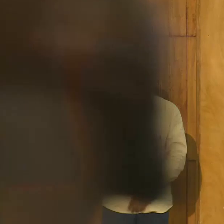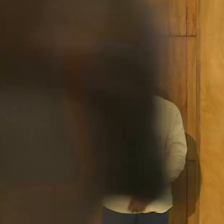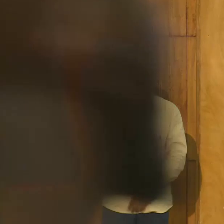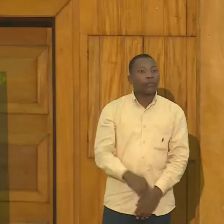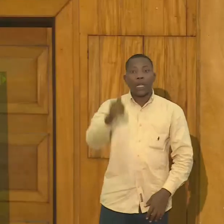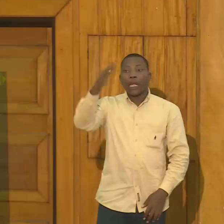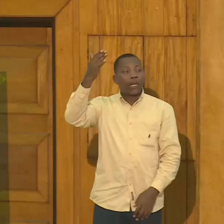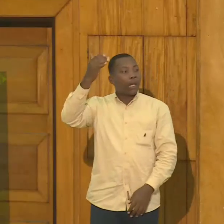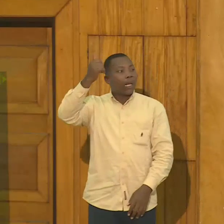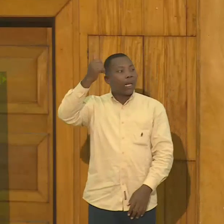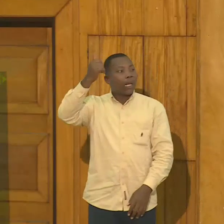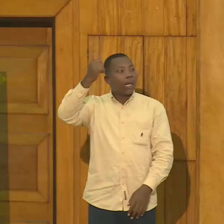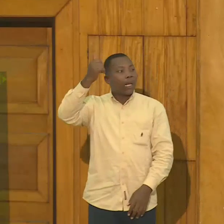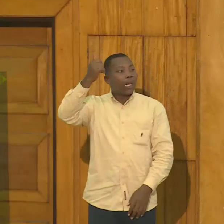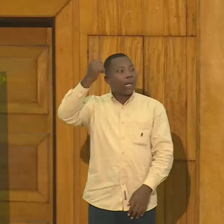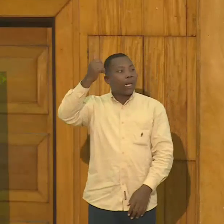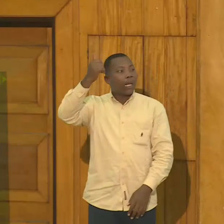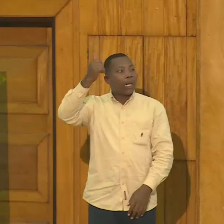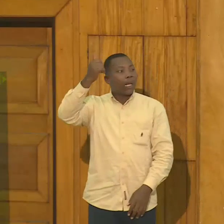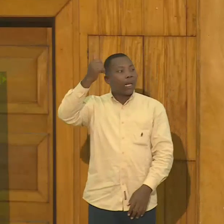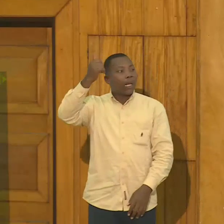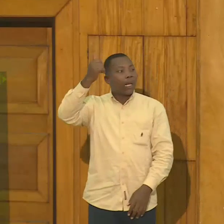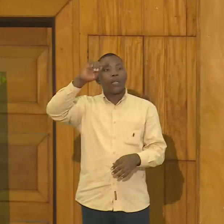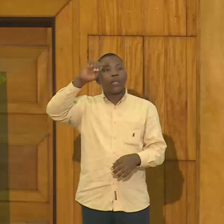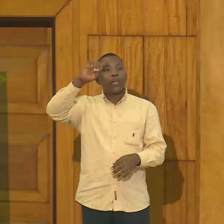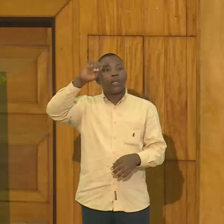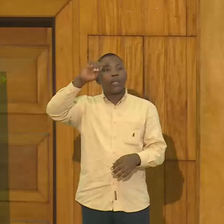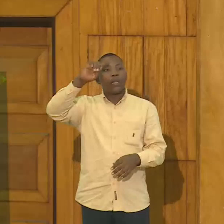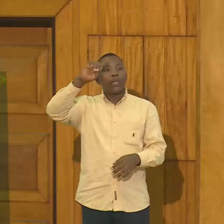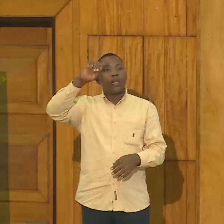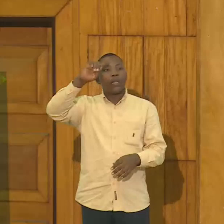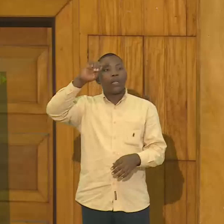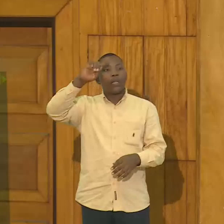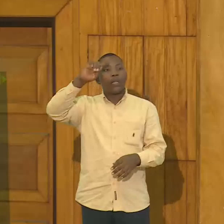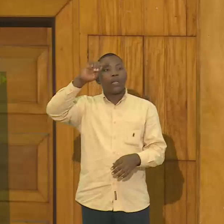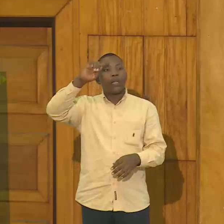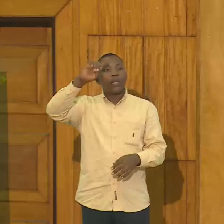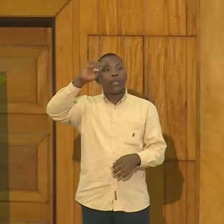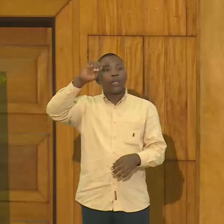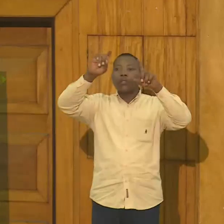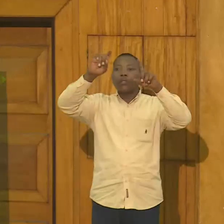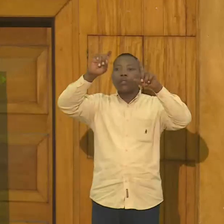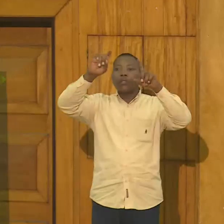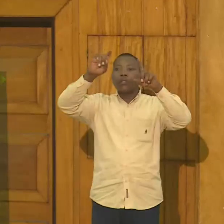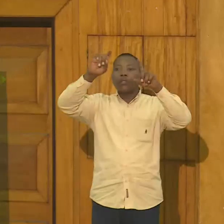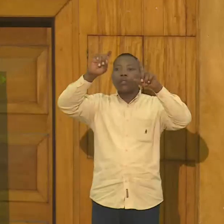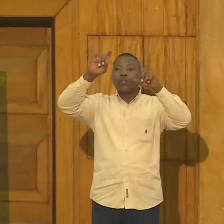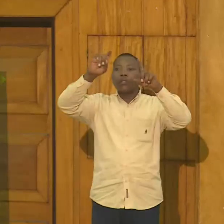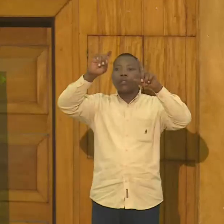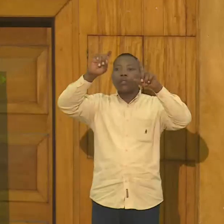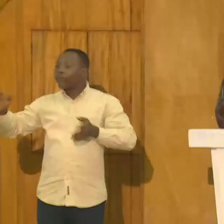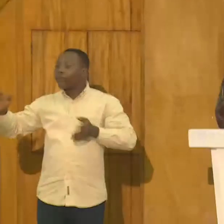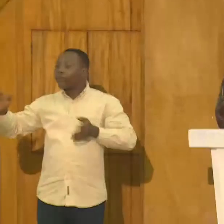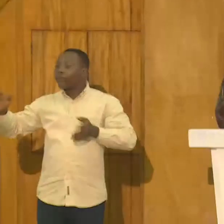Any other speakers? Any other questions in the middle? In the middle, on the side? No,